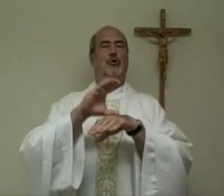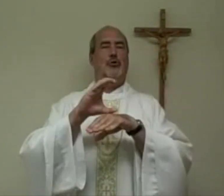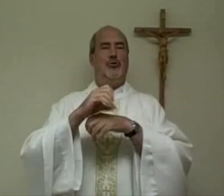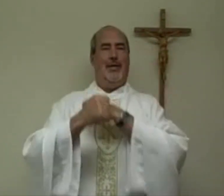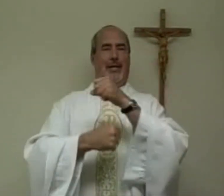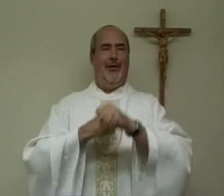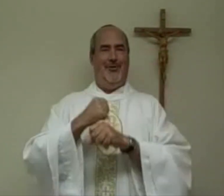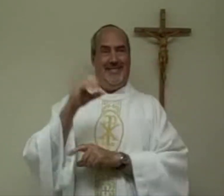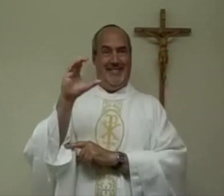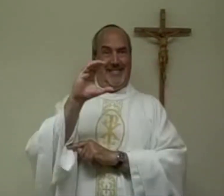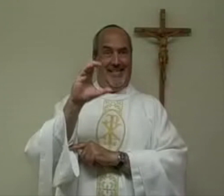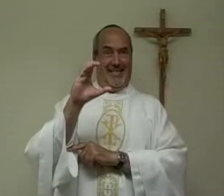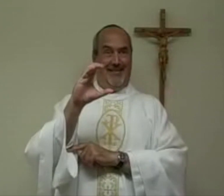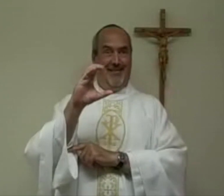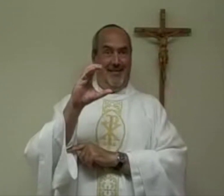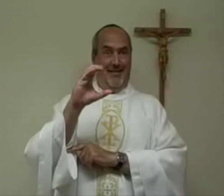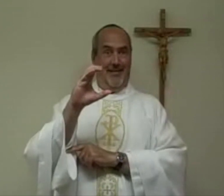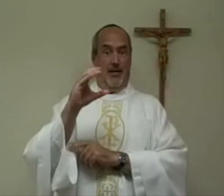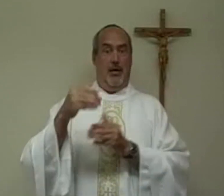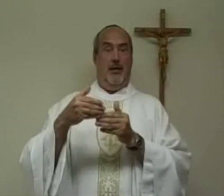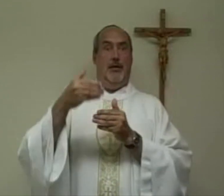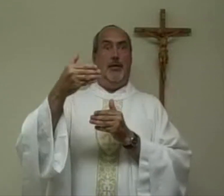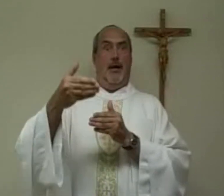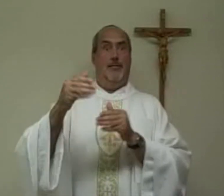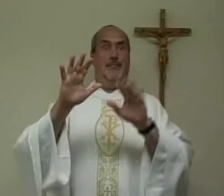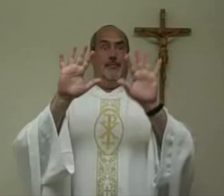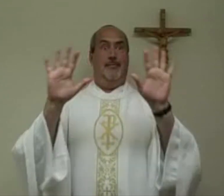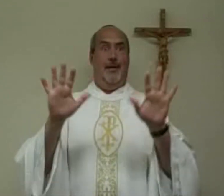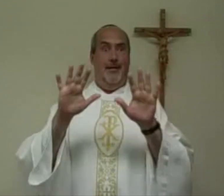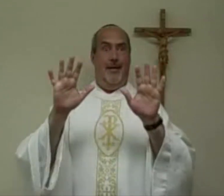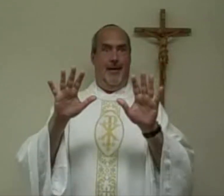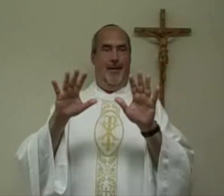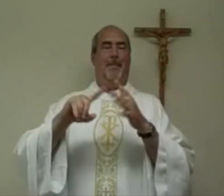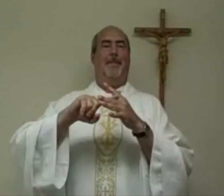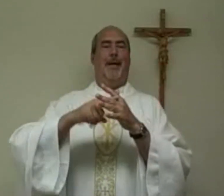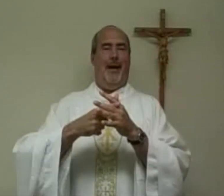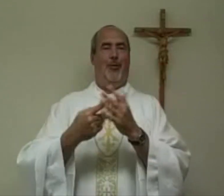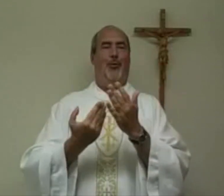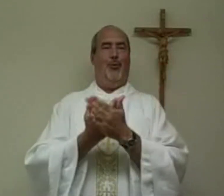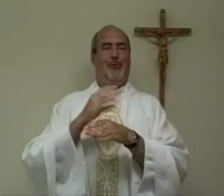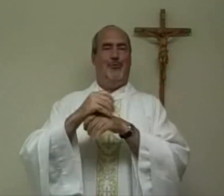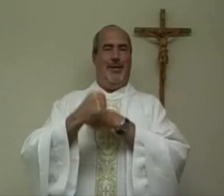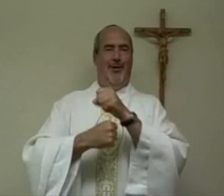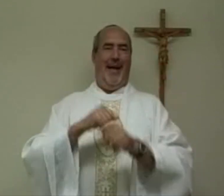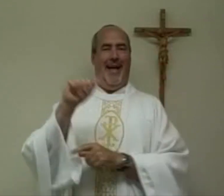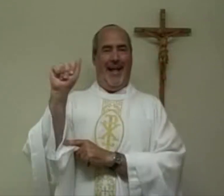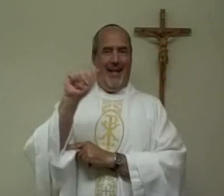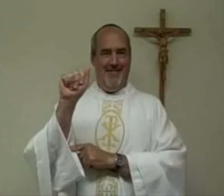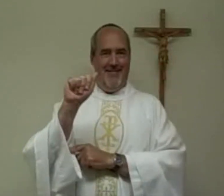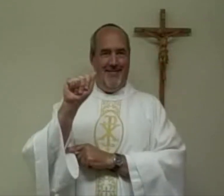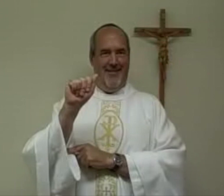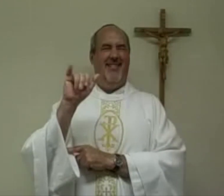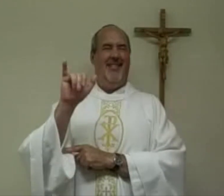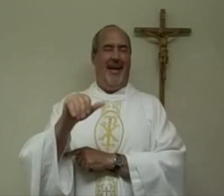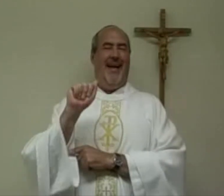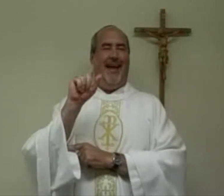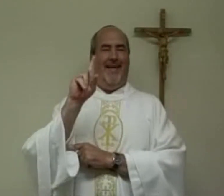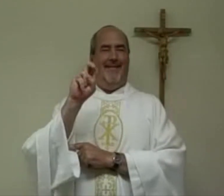Today is the last Sunday of the church year, the letter C. And next Sunday begins the new church